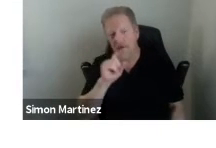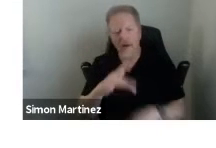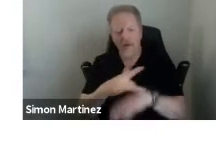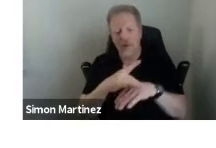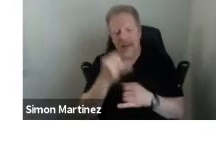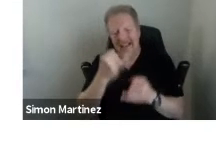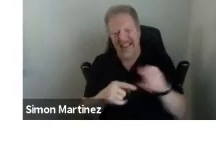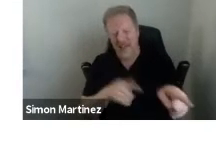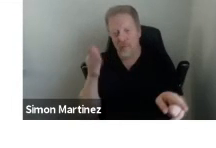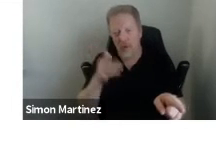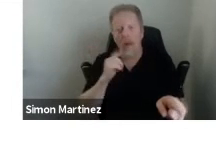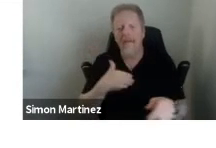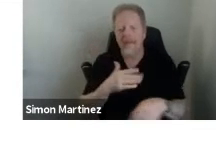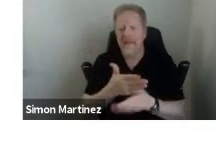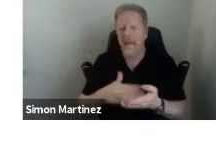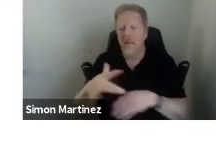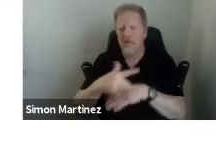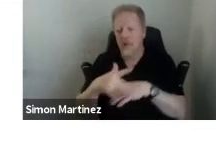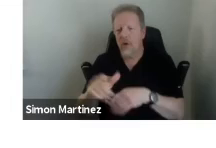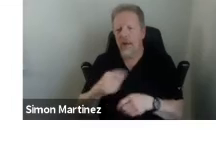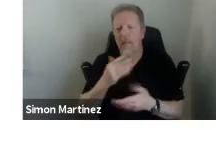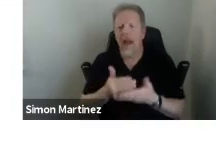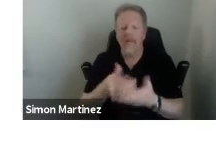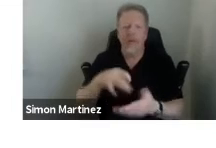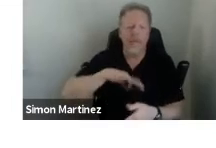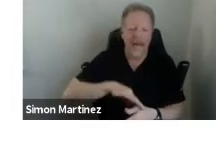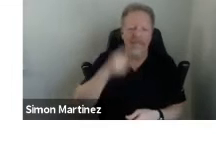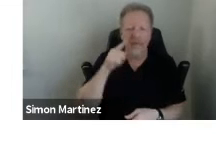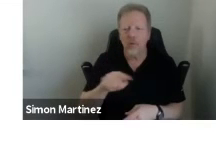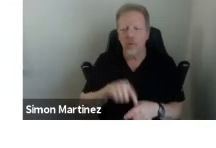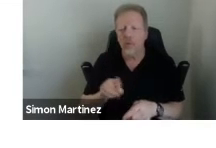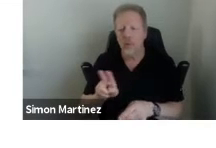of this presentation that can be helpful in trying to